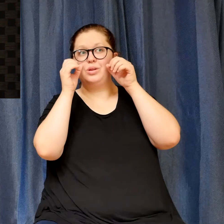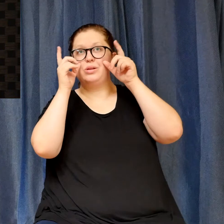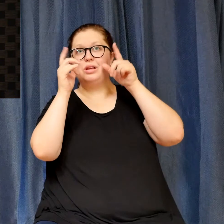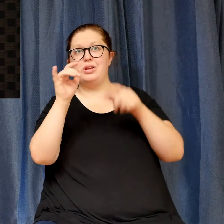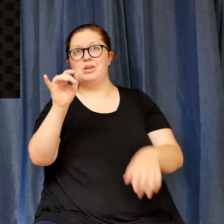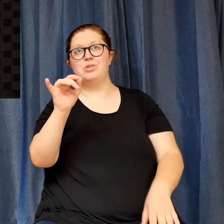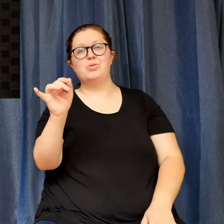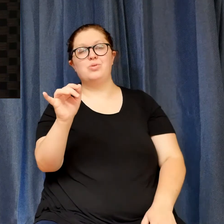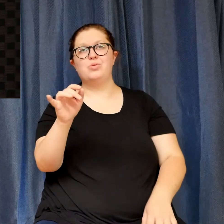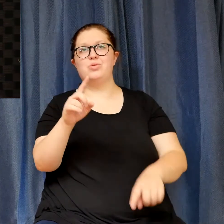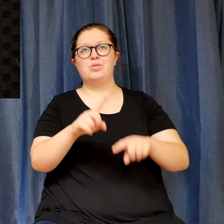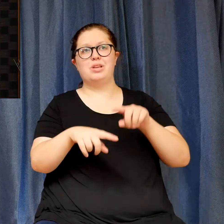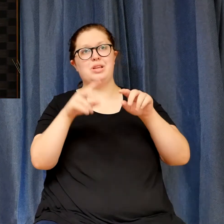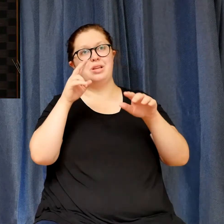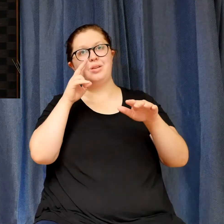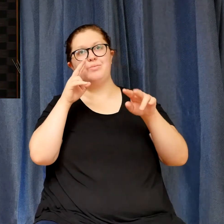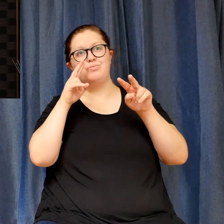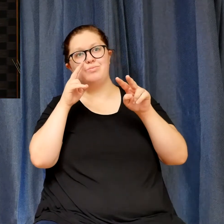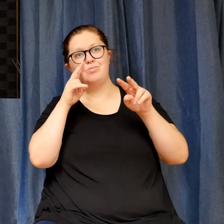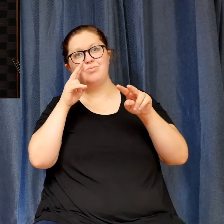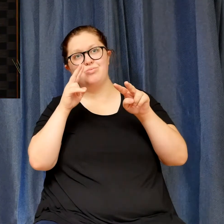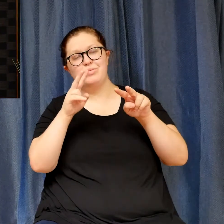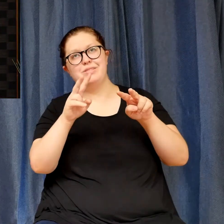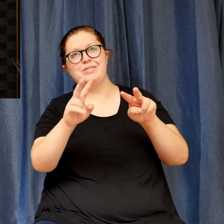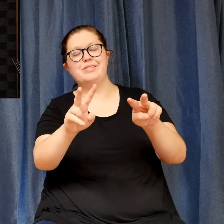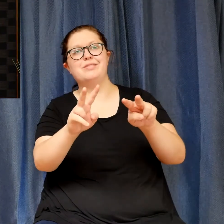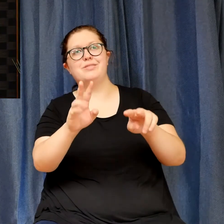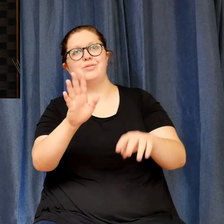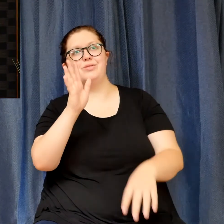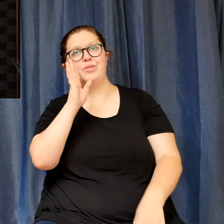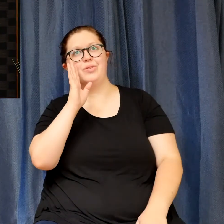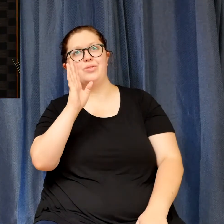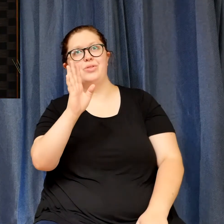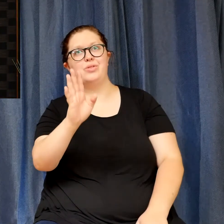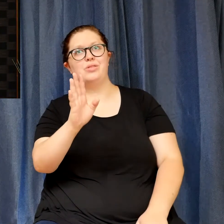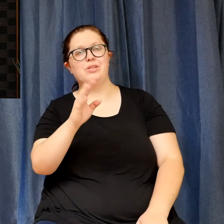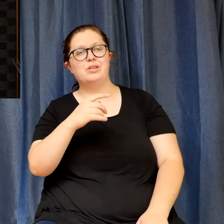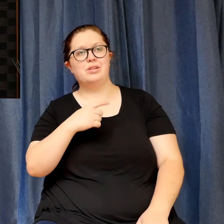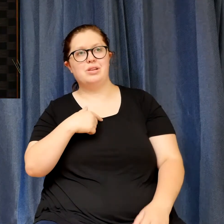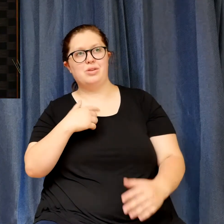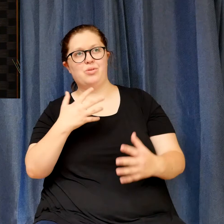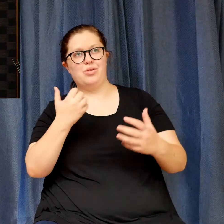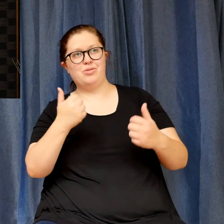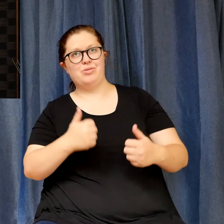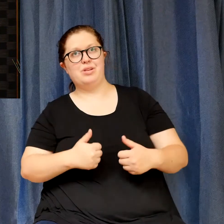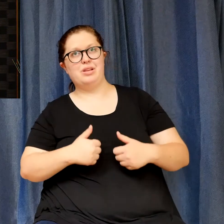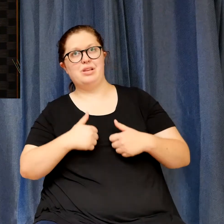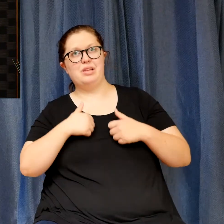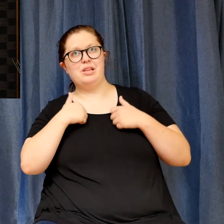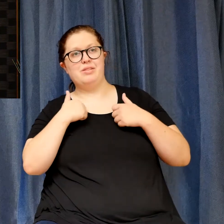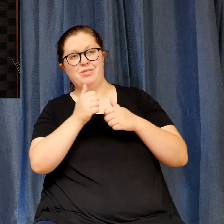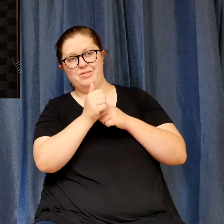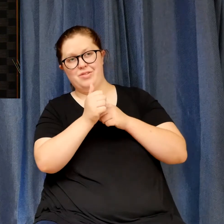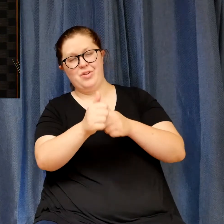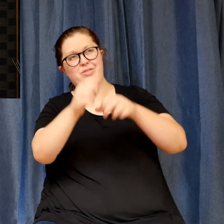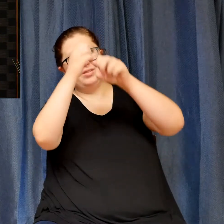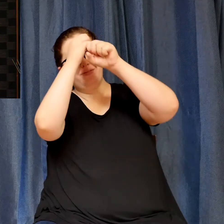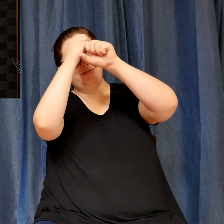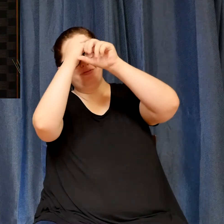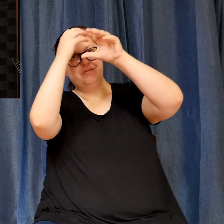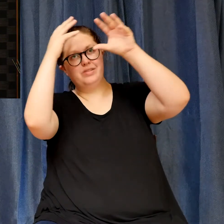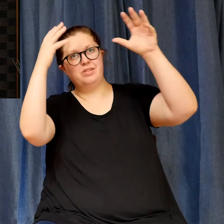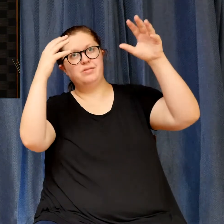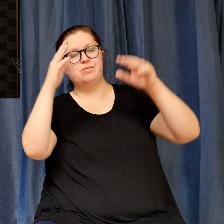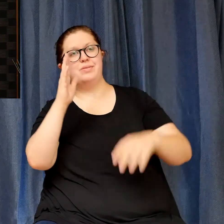always predict everything about your future, but boy, to live from the vision of my future, I think, is why I'm